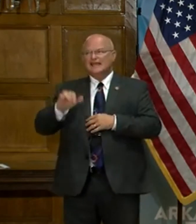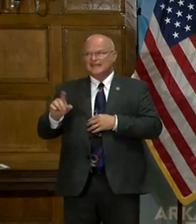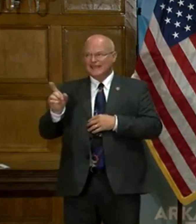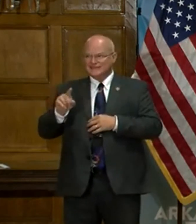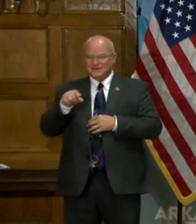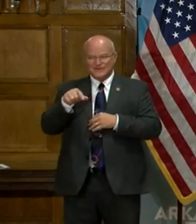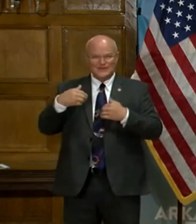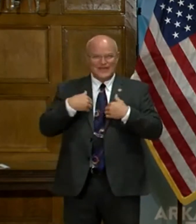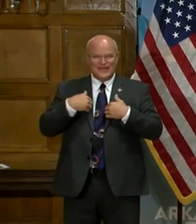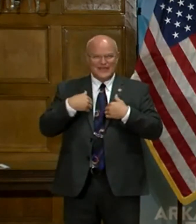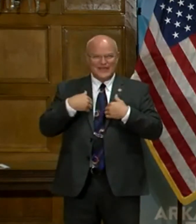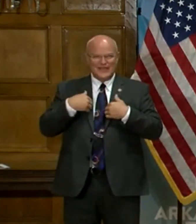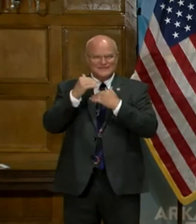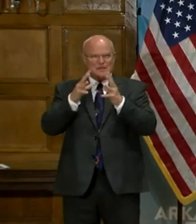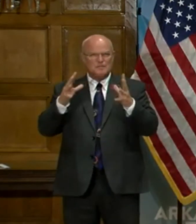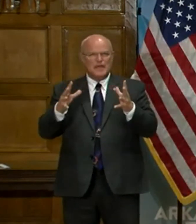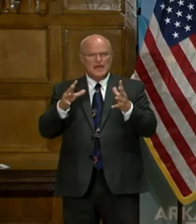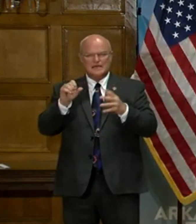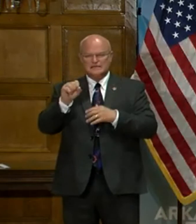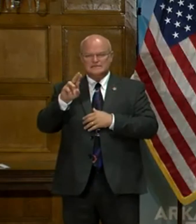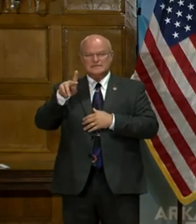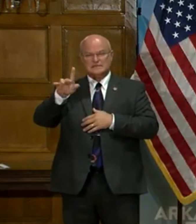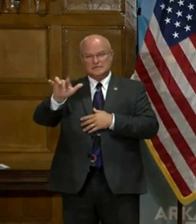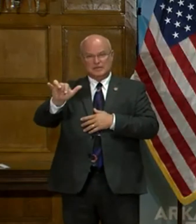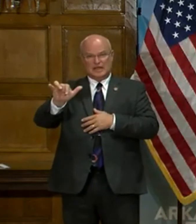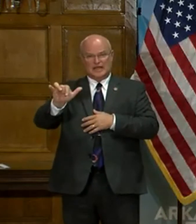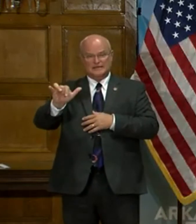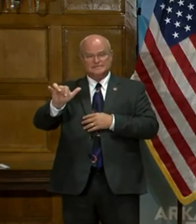where they have limited amount of supply.